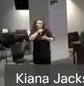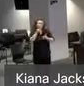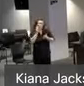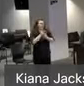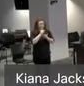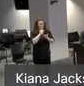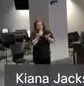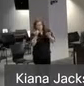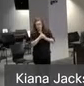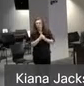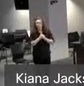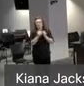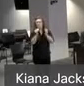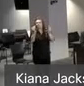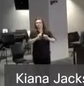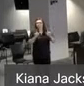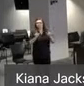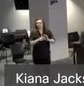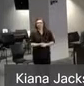Next slide.